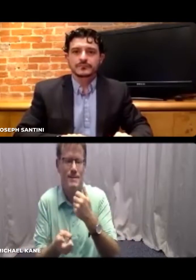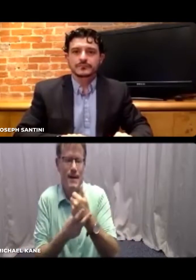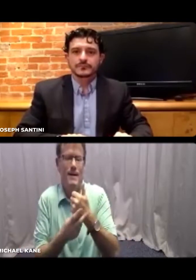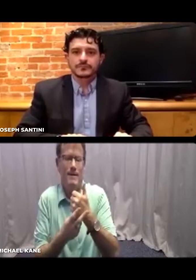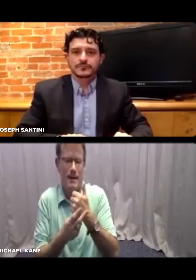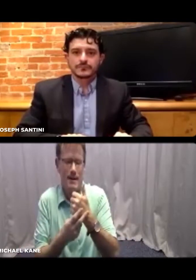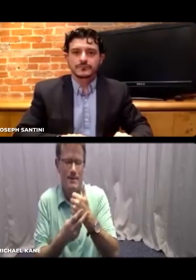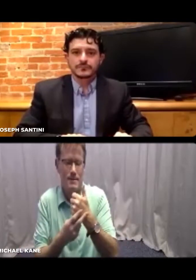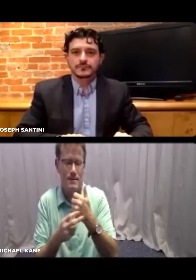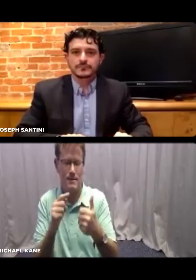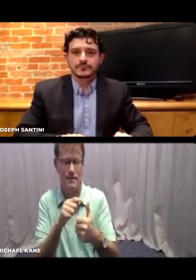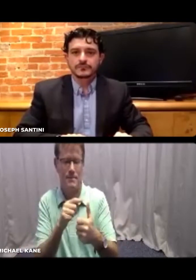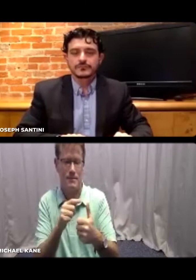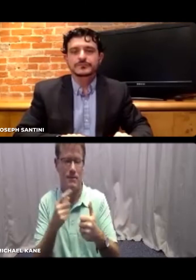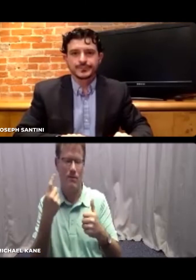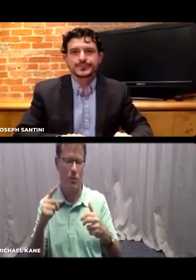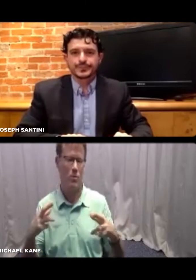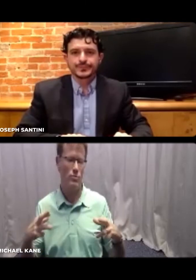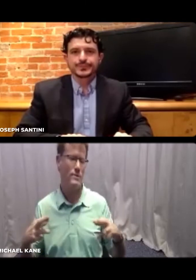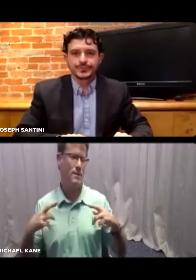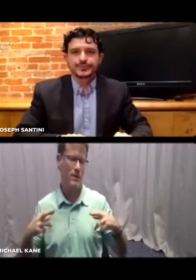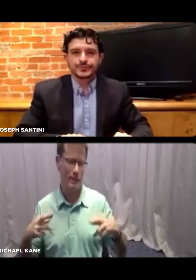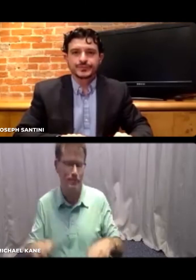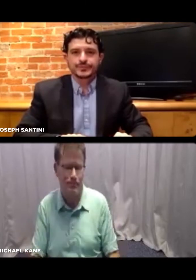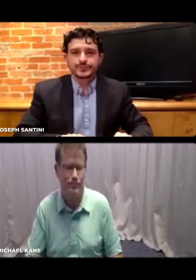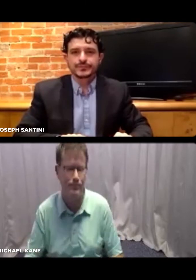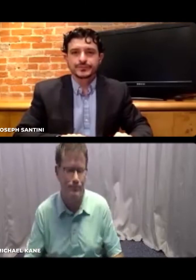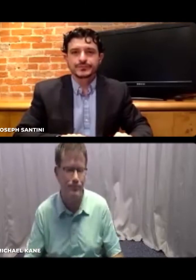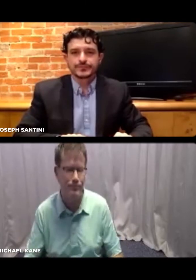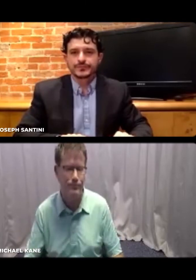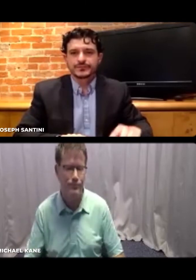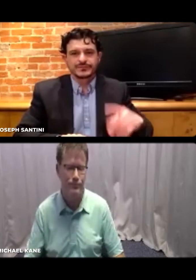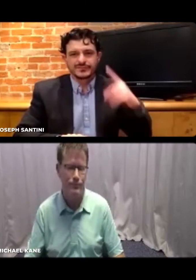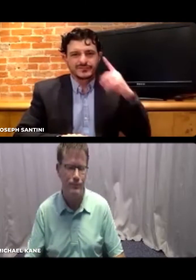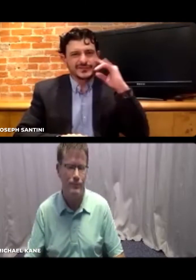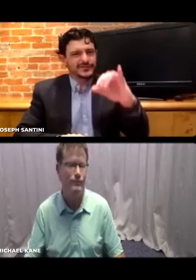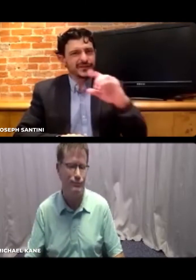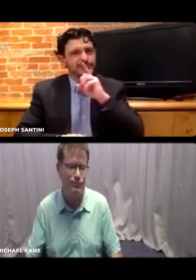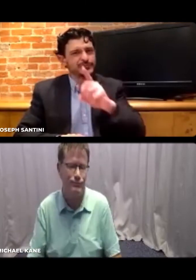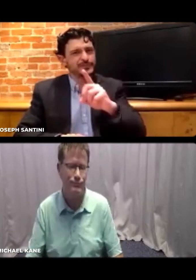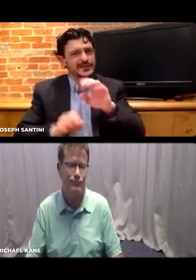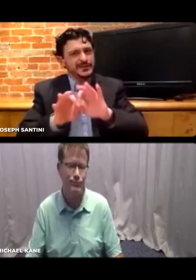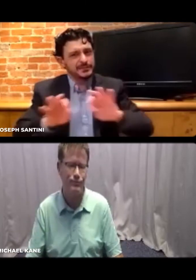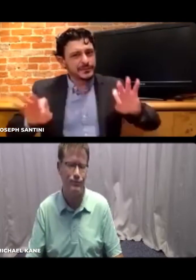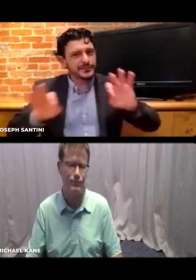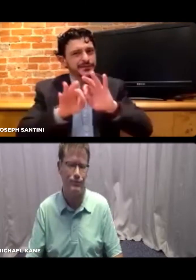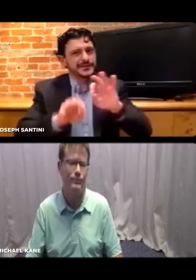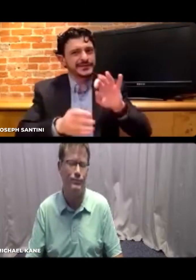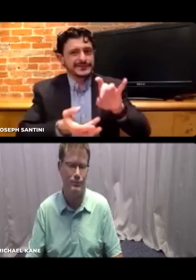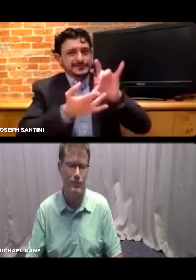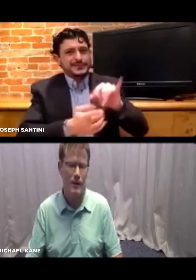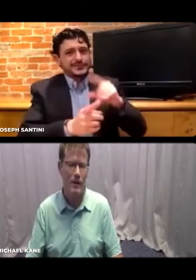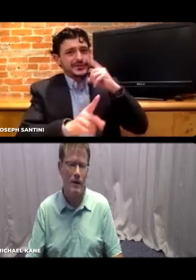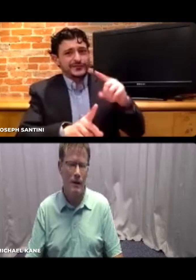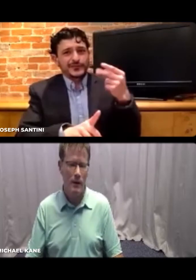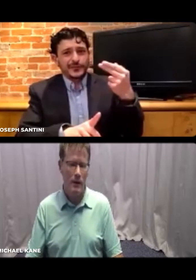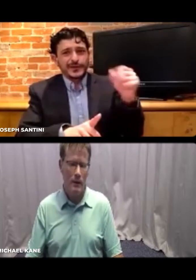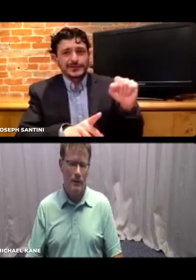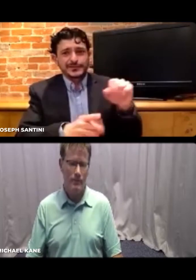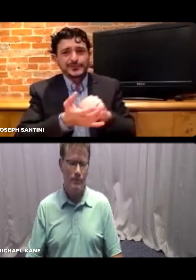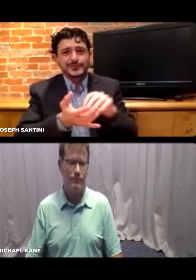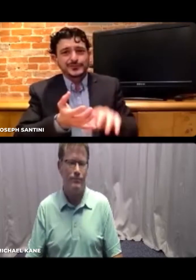encourage everyone to start saving for retirement. I think that's quite critical for high school